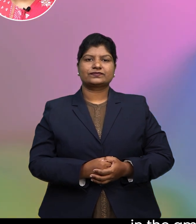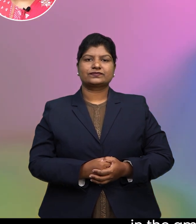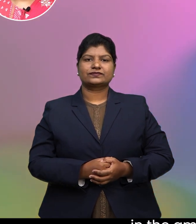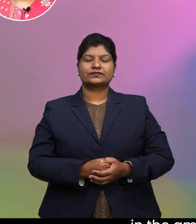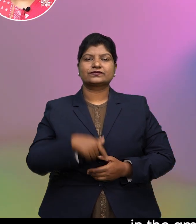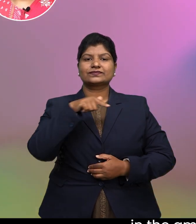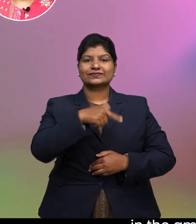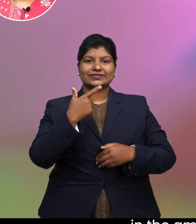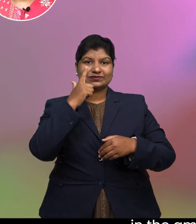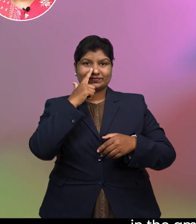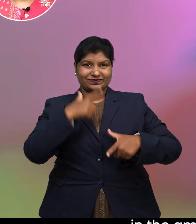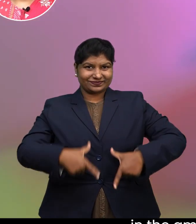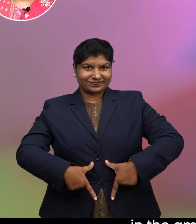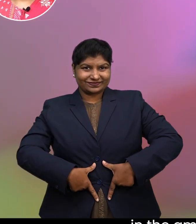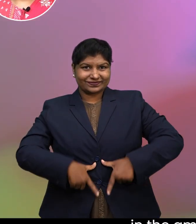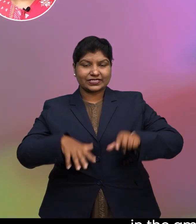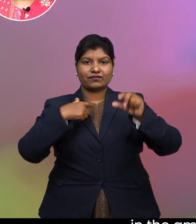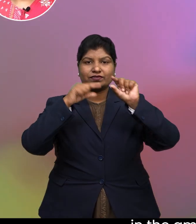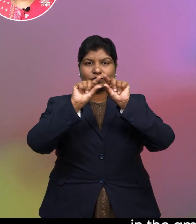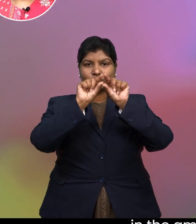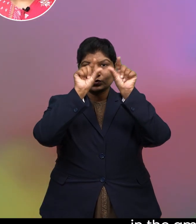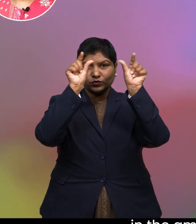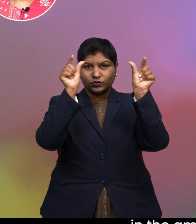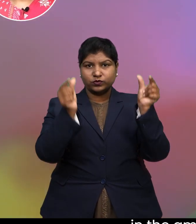in the ampulla of the fallopian tube